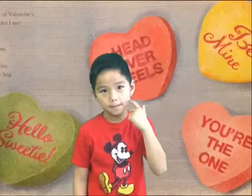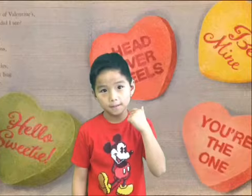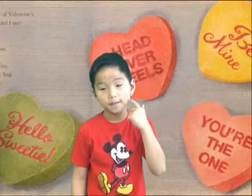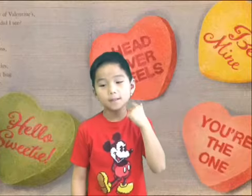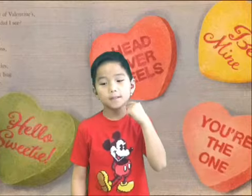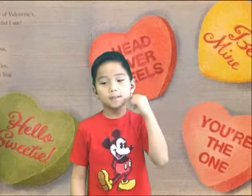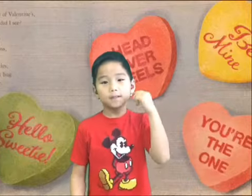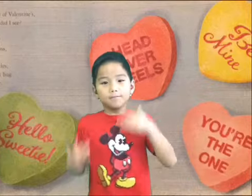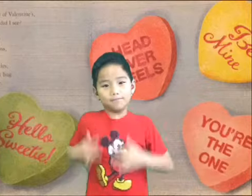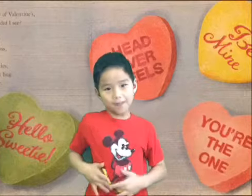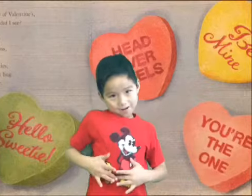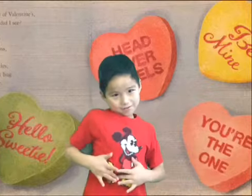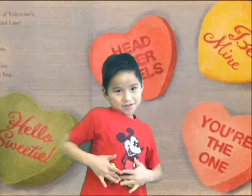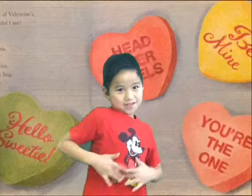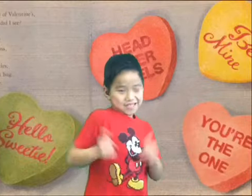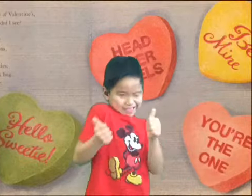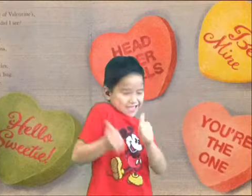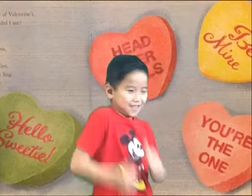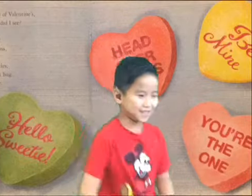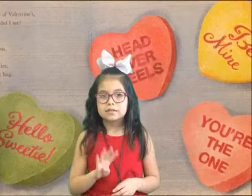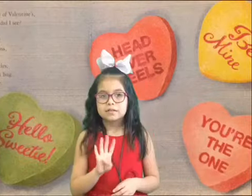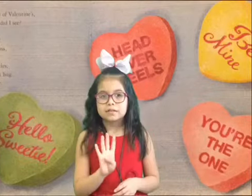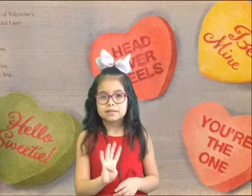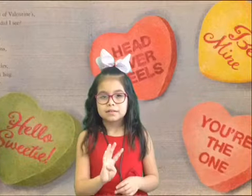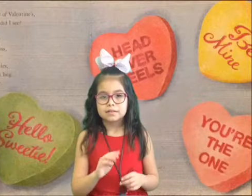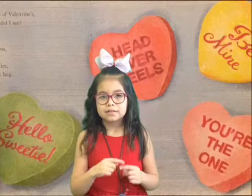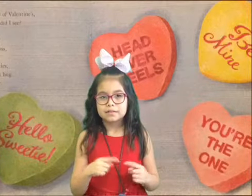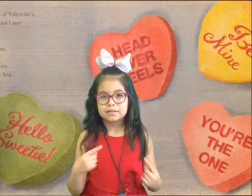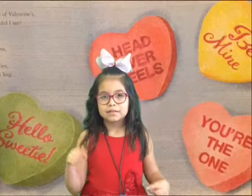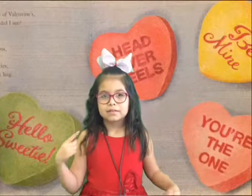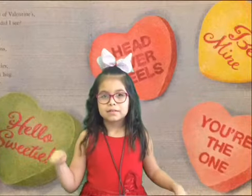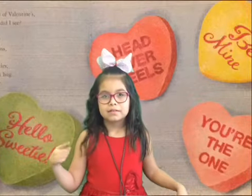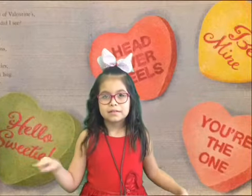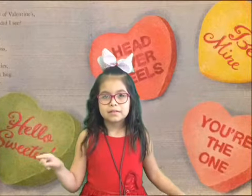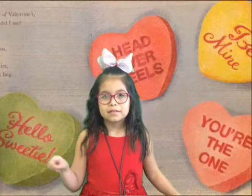three pink pens,